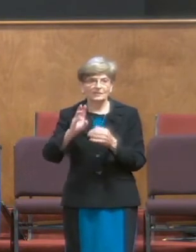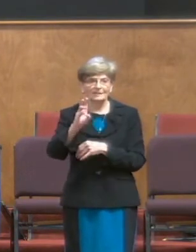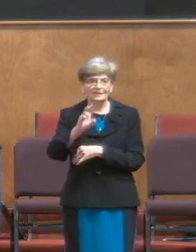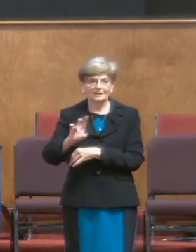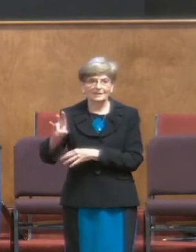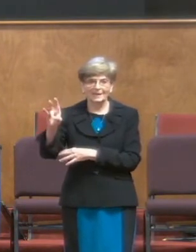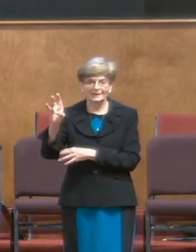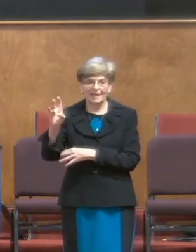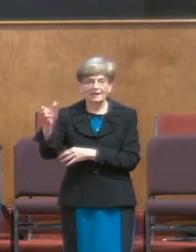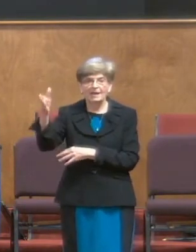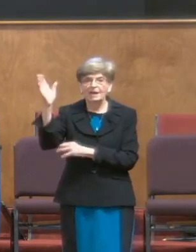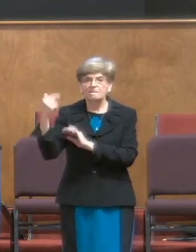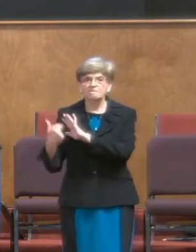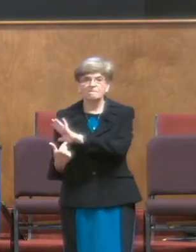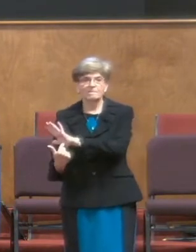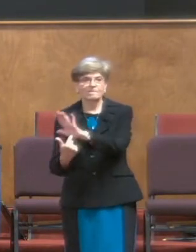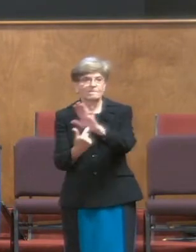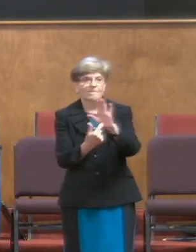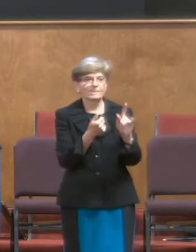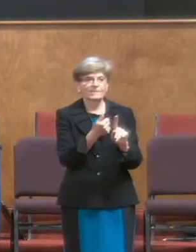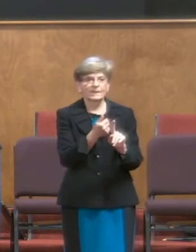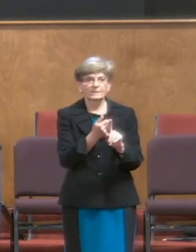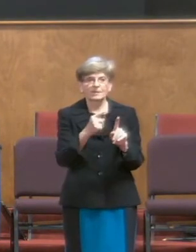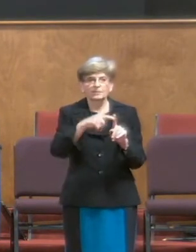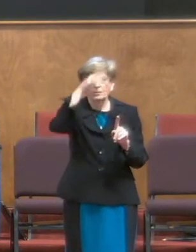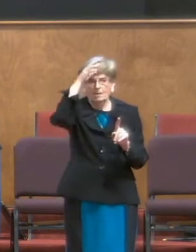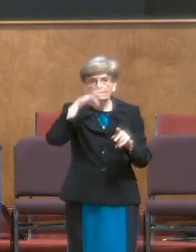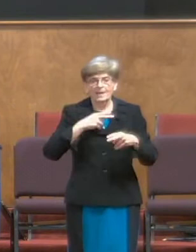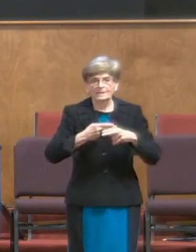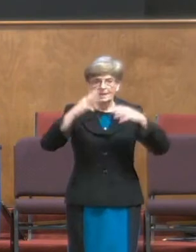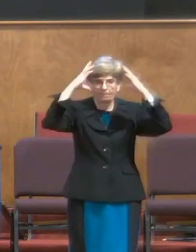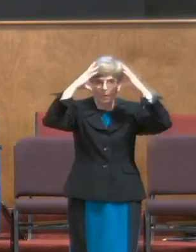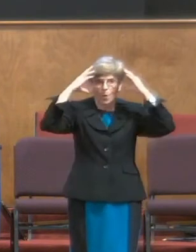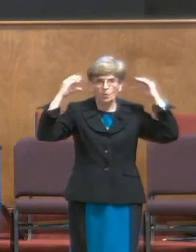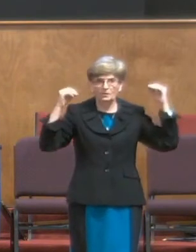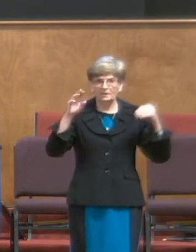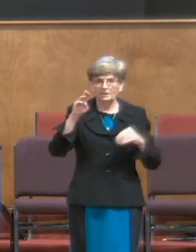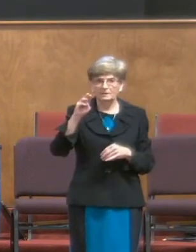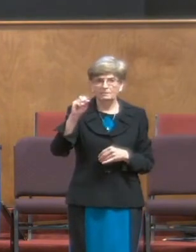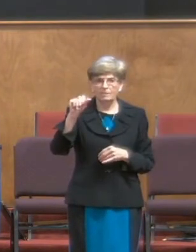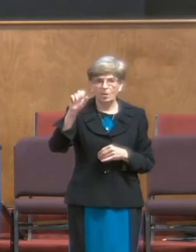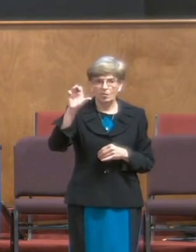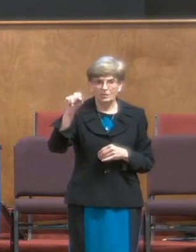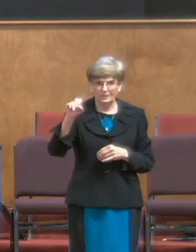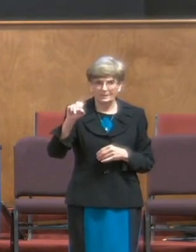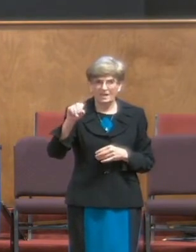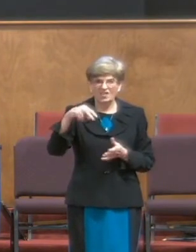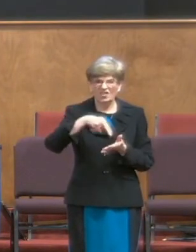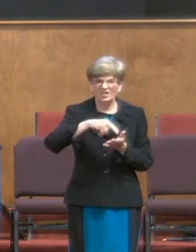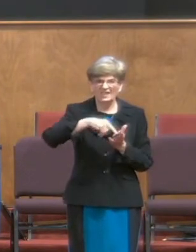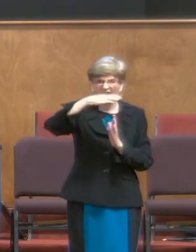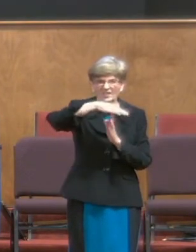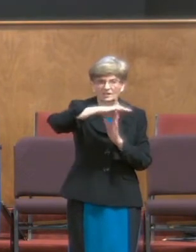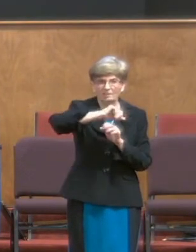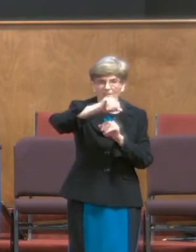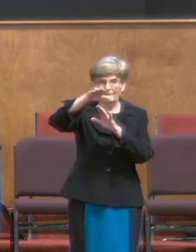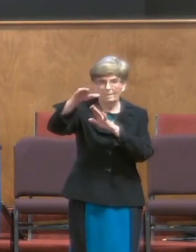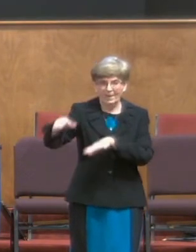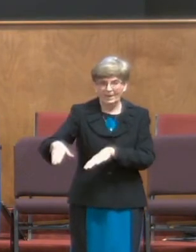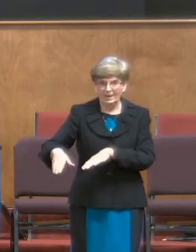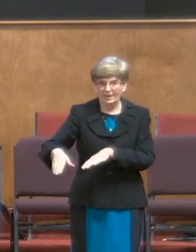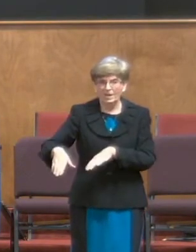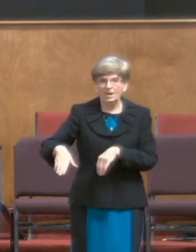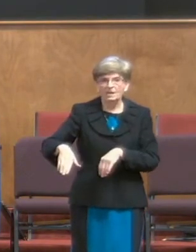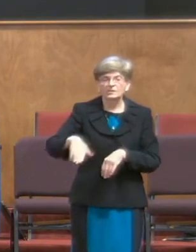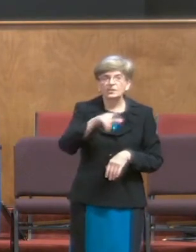is manifesting himself to Moses on the mountaintop. And he says, the Lord passed before him, that is Moses,